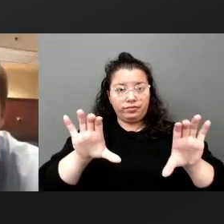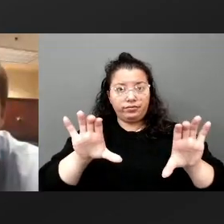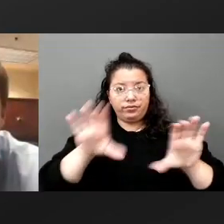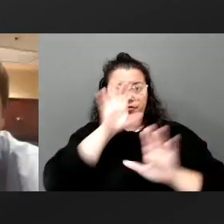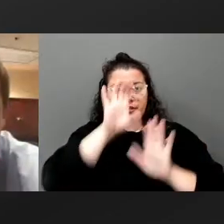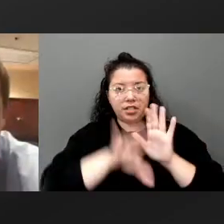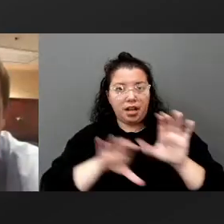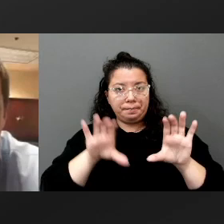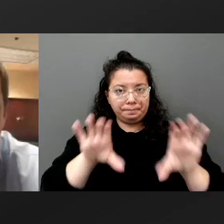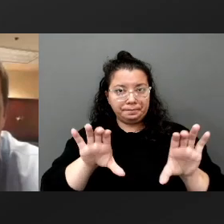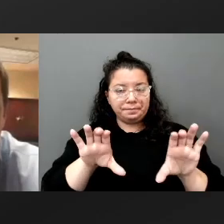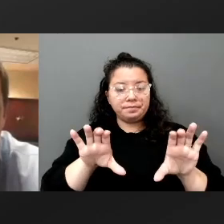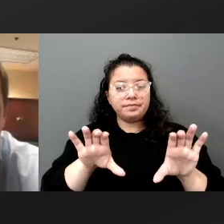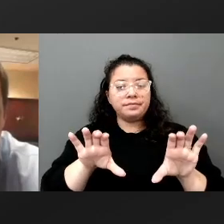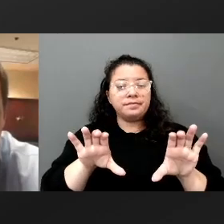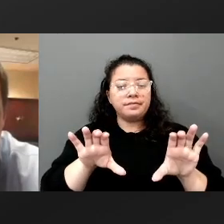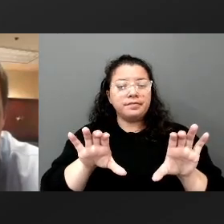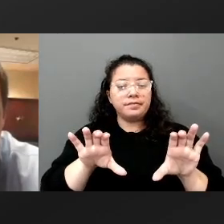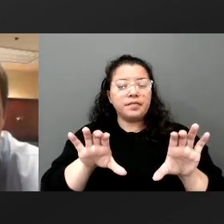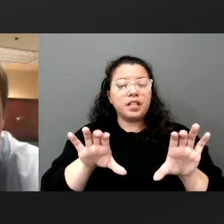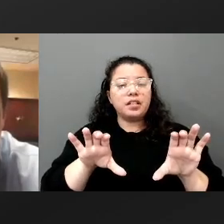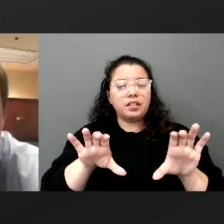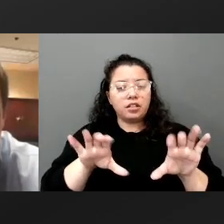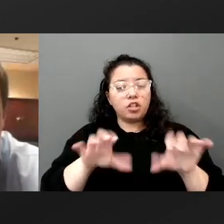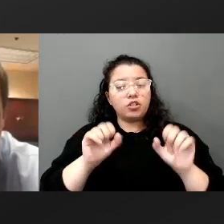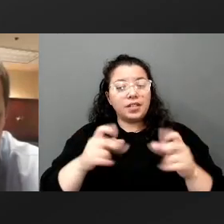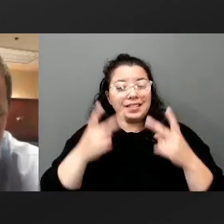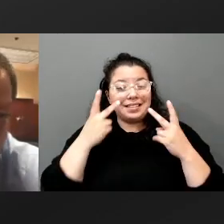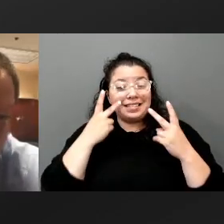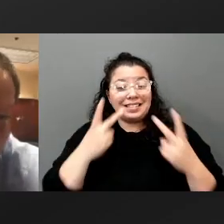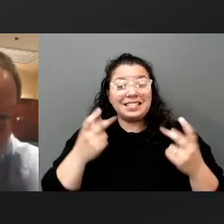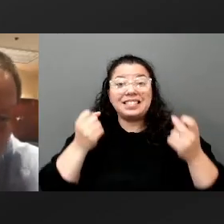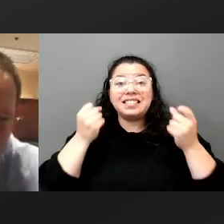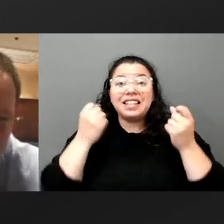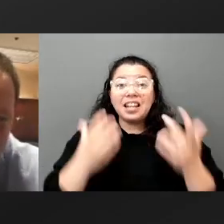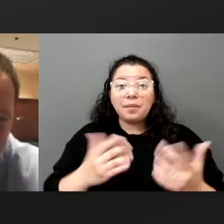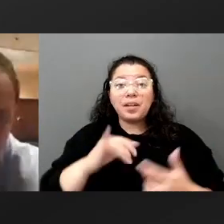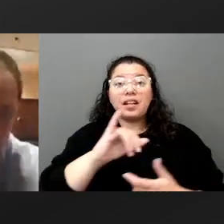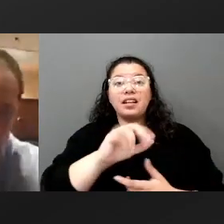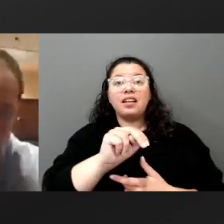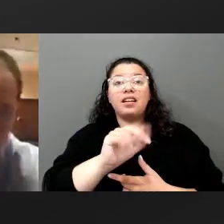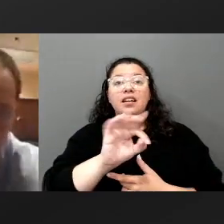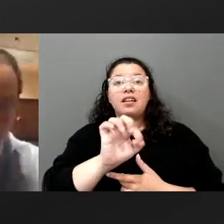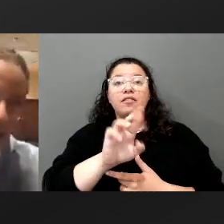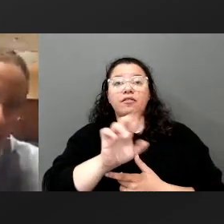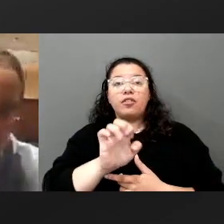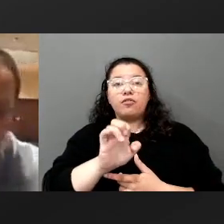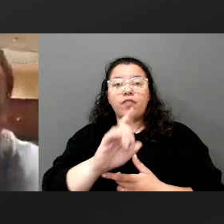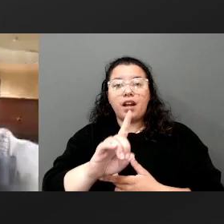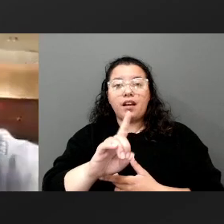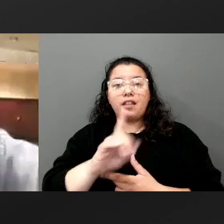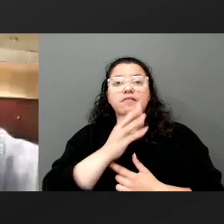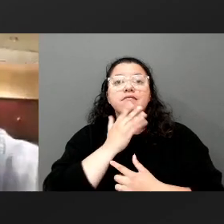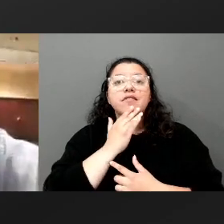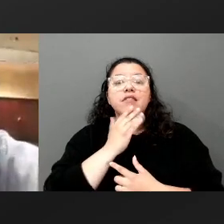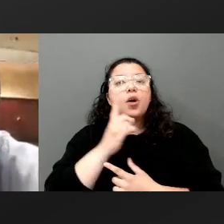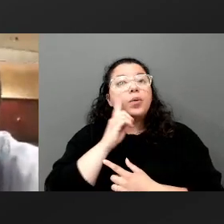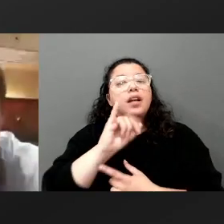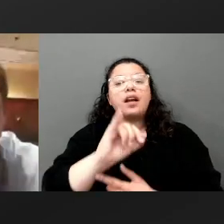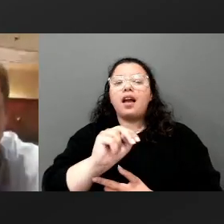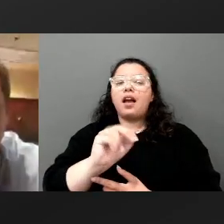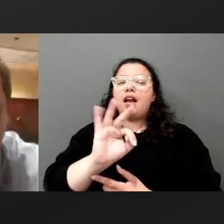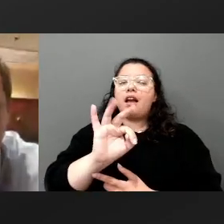highlights that how many infrared colors there are. Right? So you might think that infrared, oh, it's a color, it's